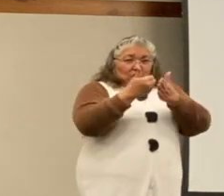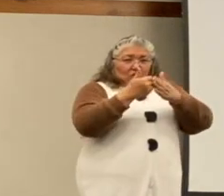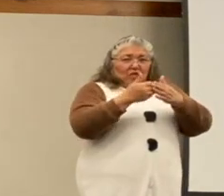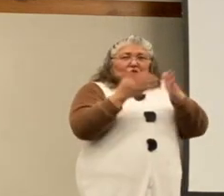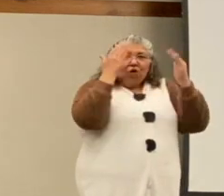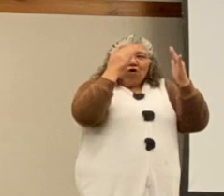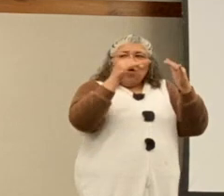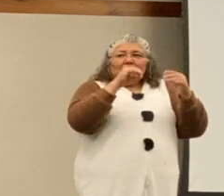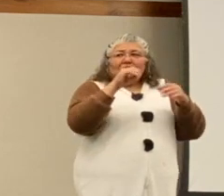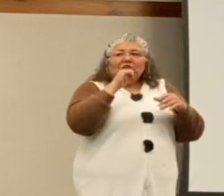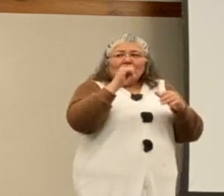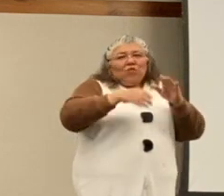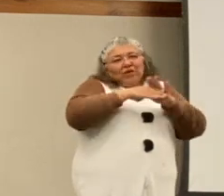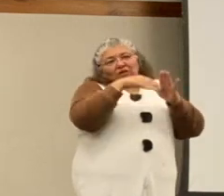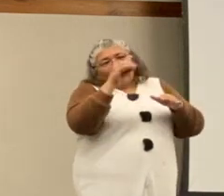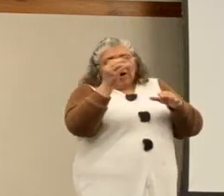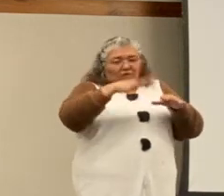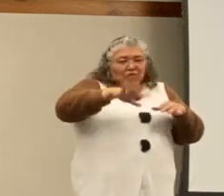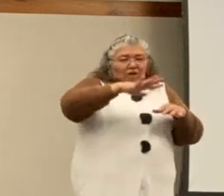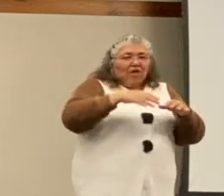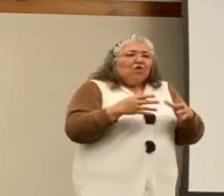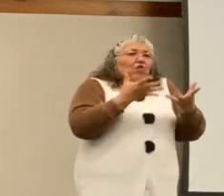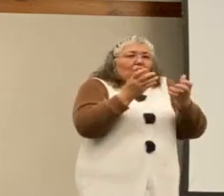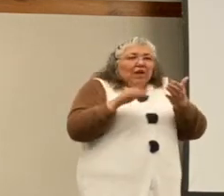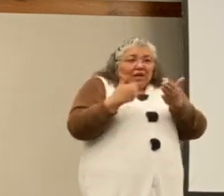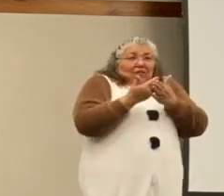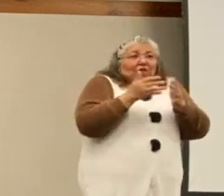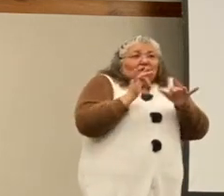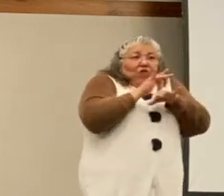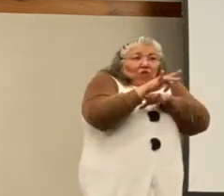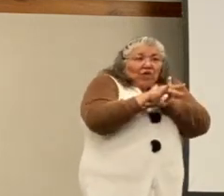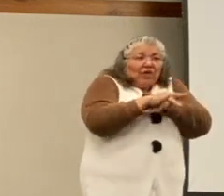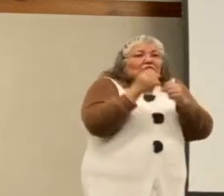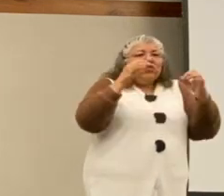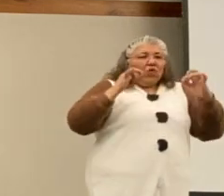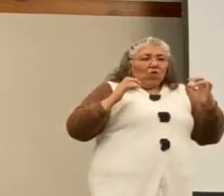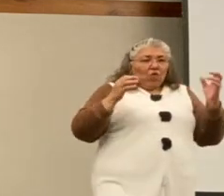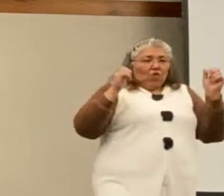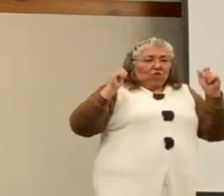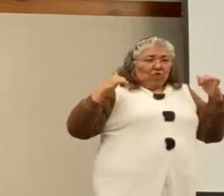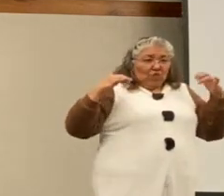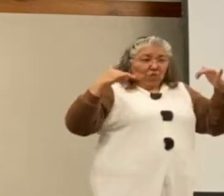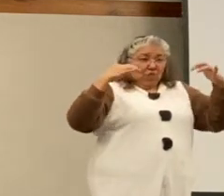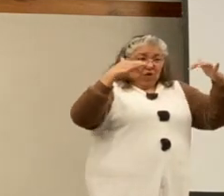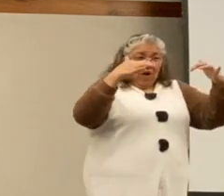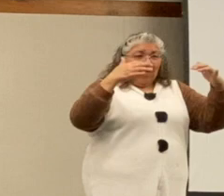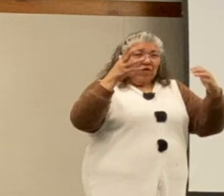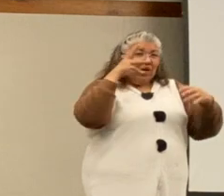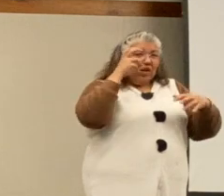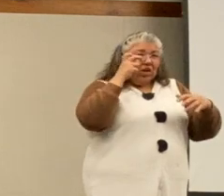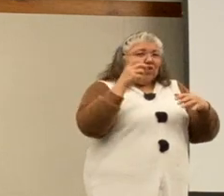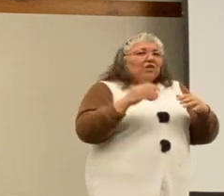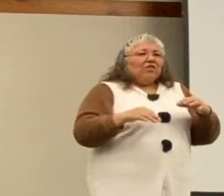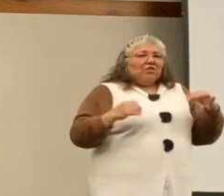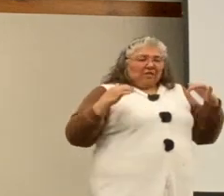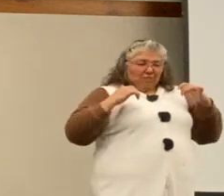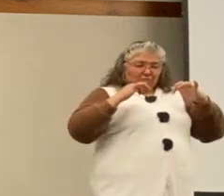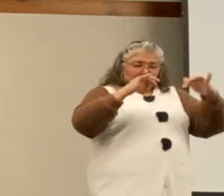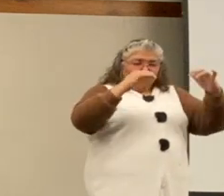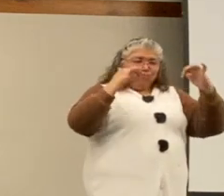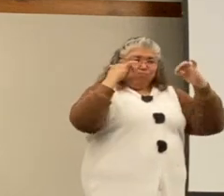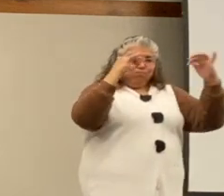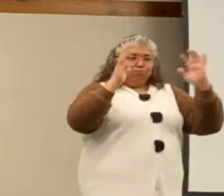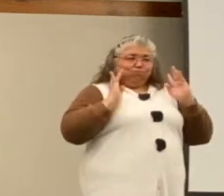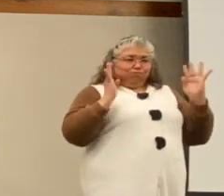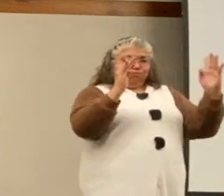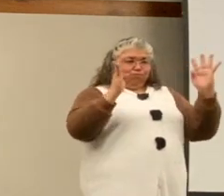throw candy at you kind of stuff, right? You want to get there early. So the crowd hears that Jesus is coming. They're packed in the streets.